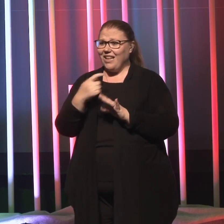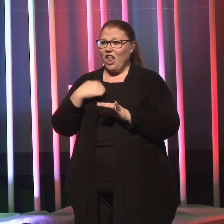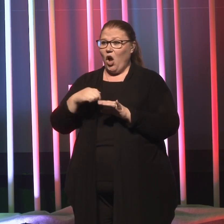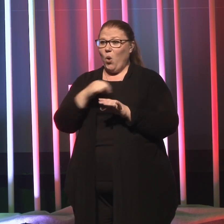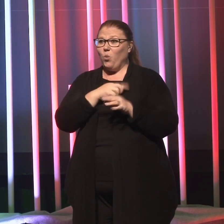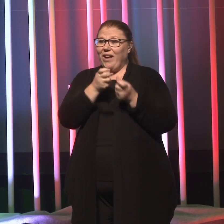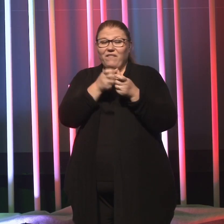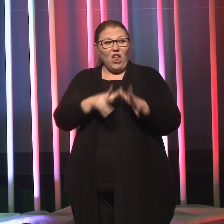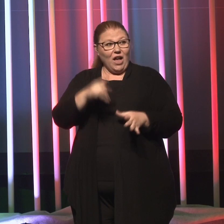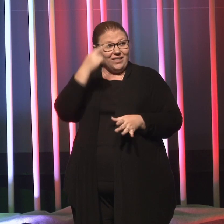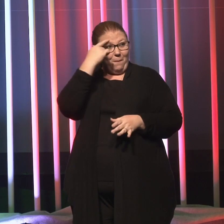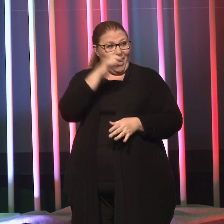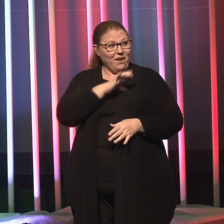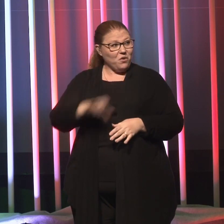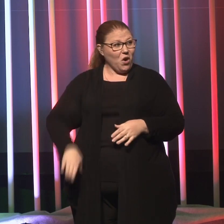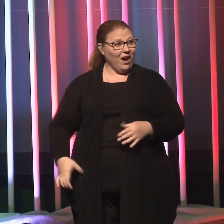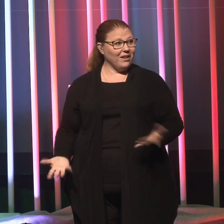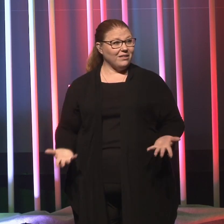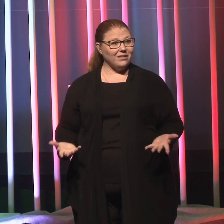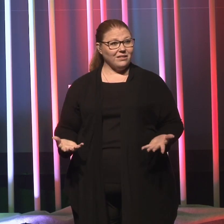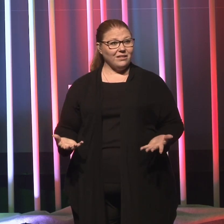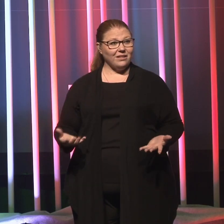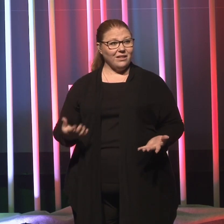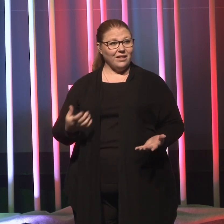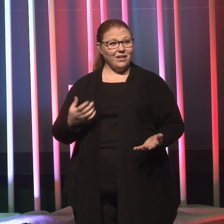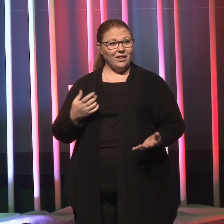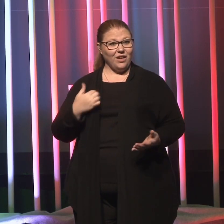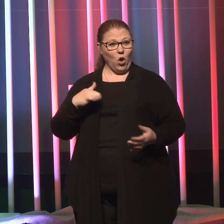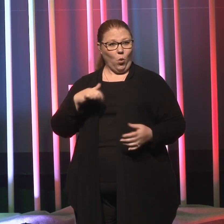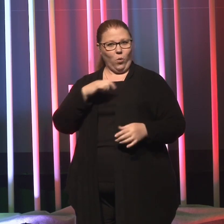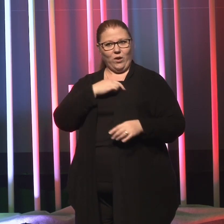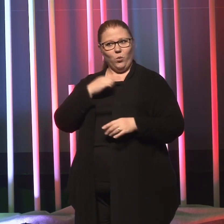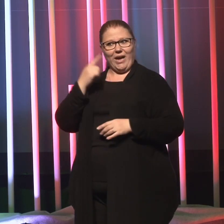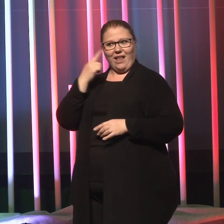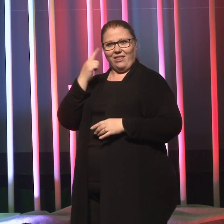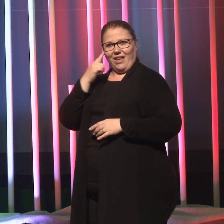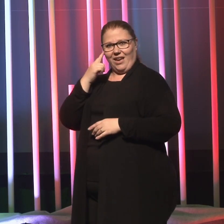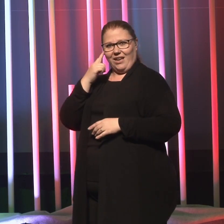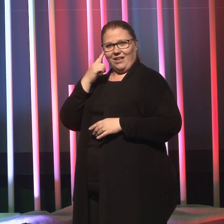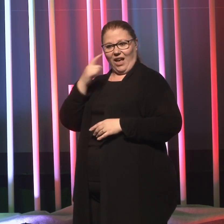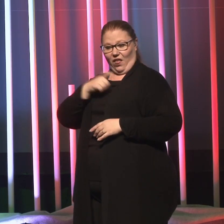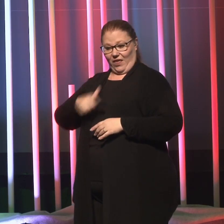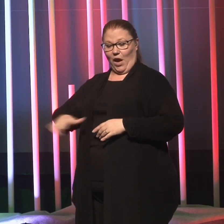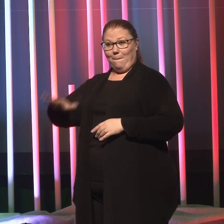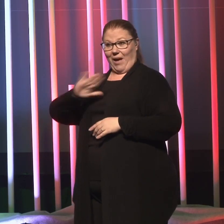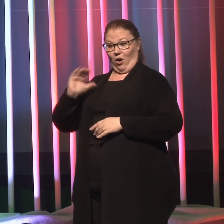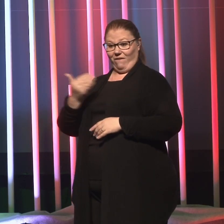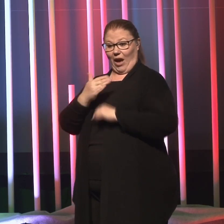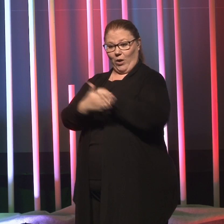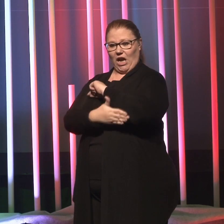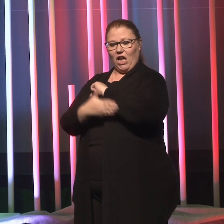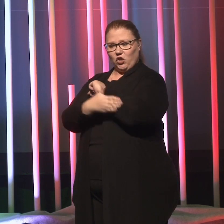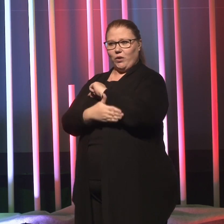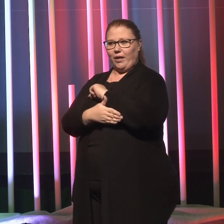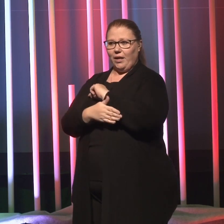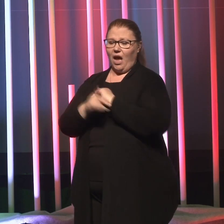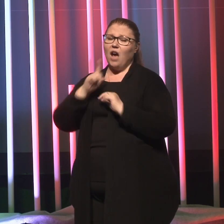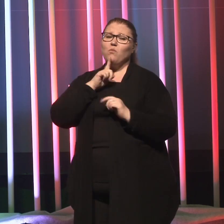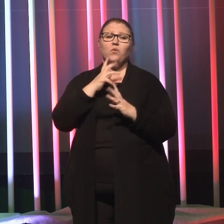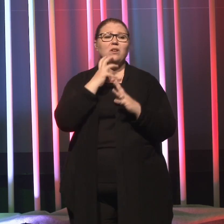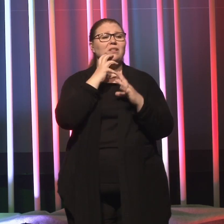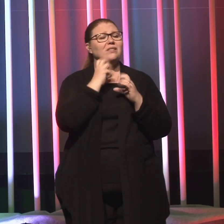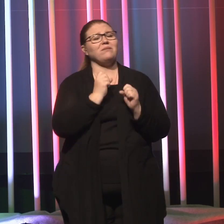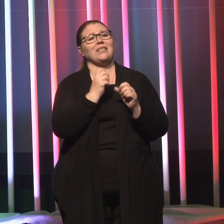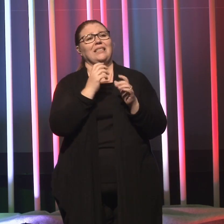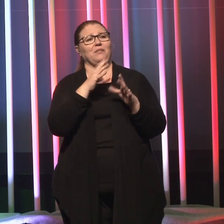Christ when we place the empire of our country, which I am very grateful to be a